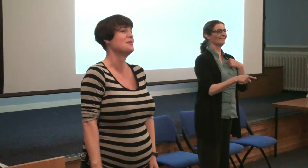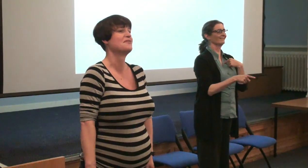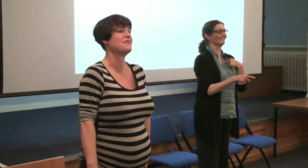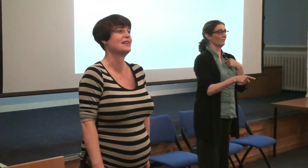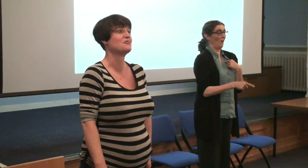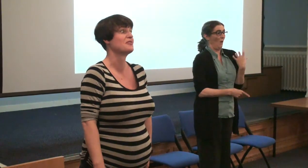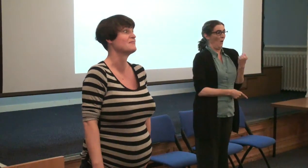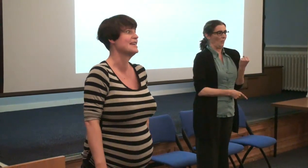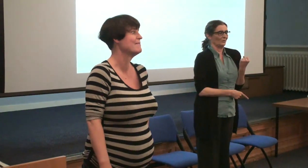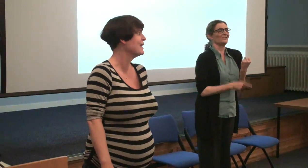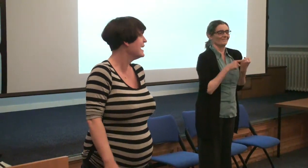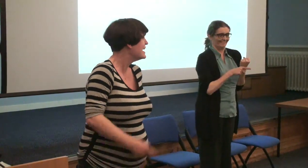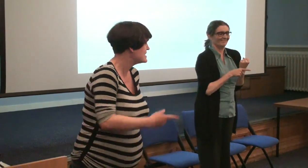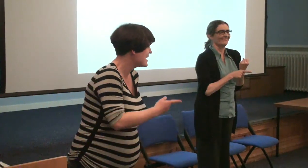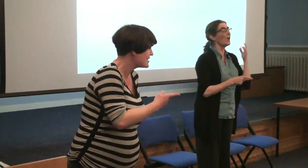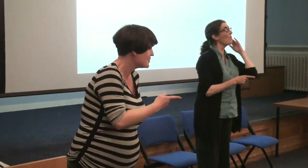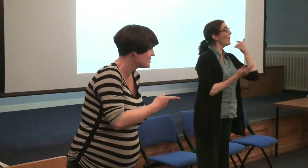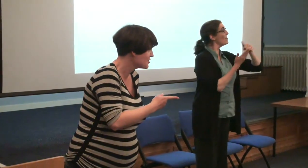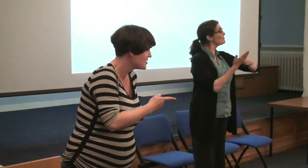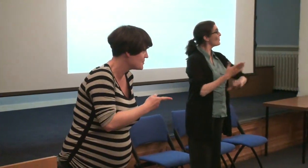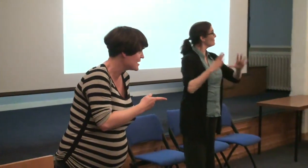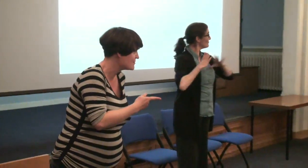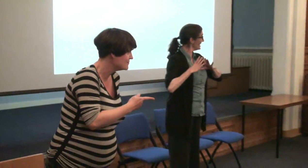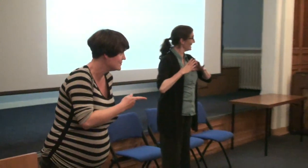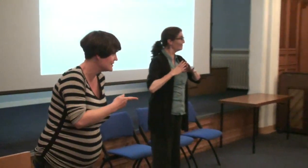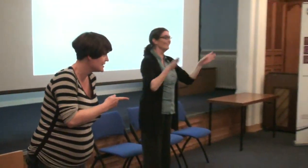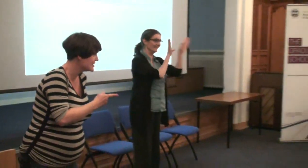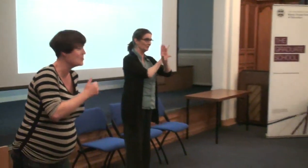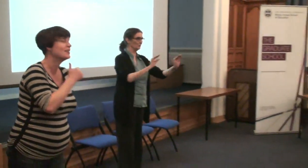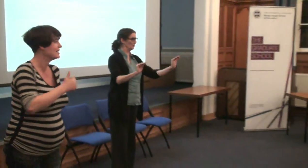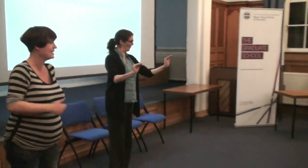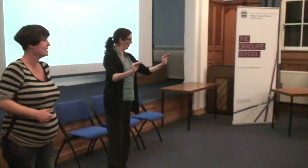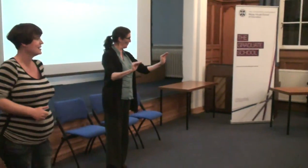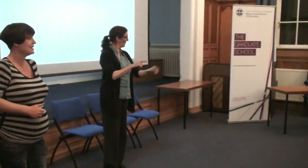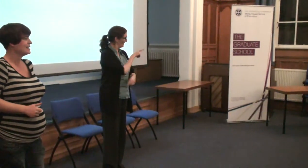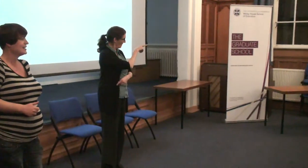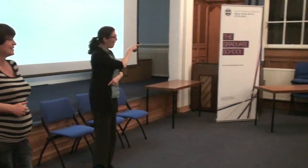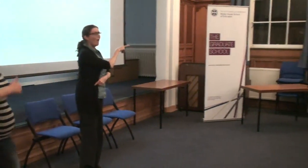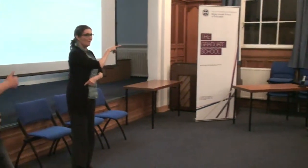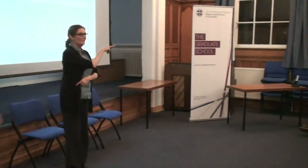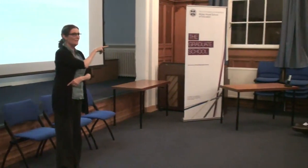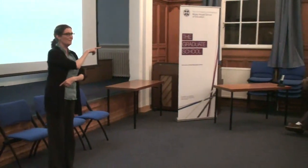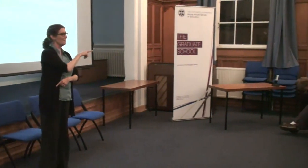have the final program ready. Is the next one confirmed now? No? Oh, yes, the next one is confirmed. Yes.